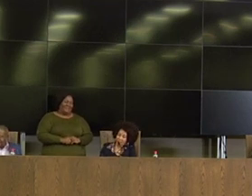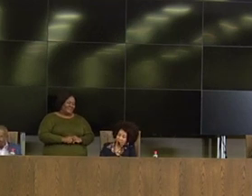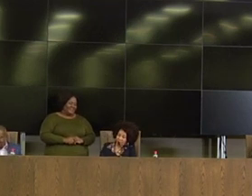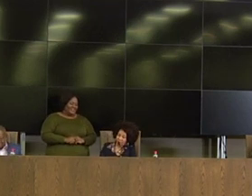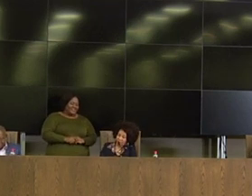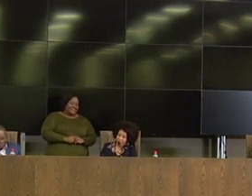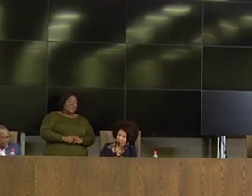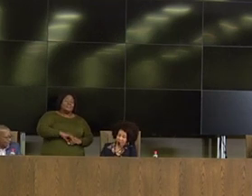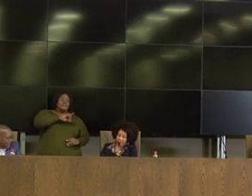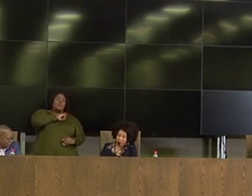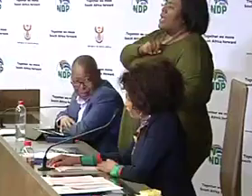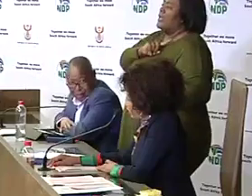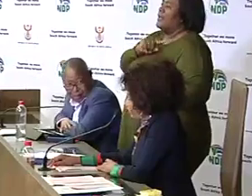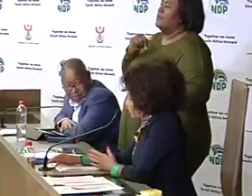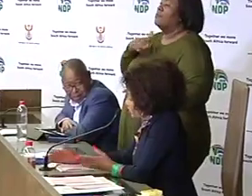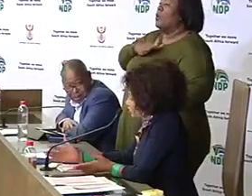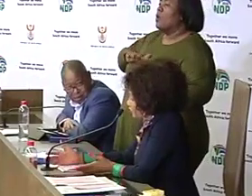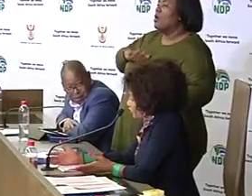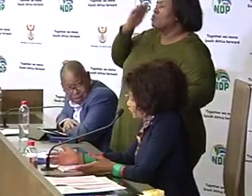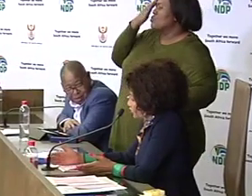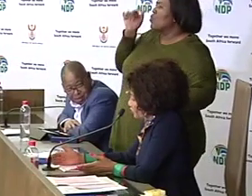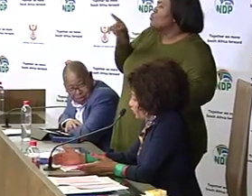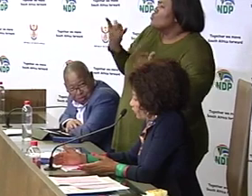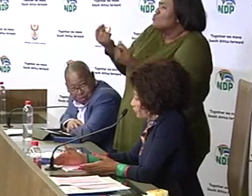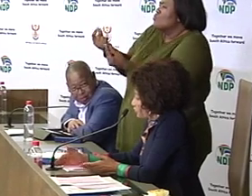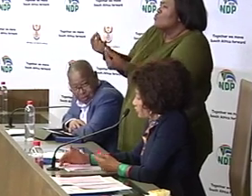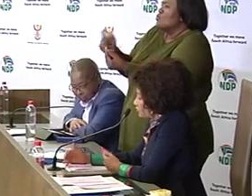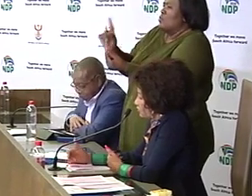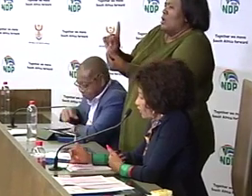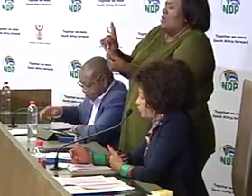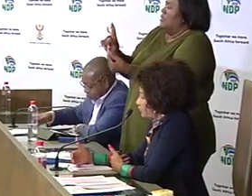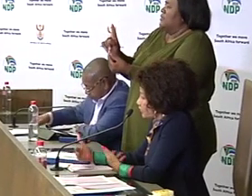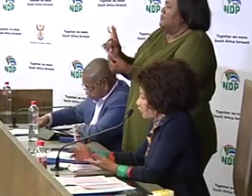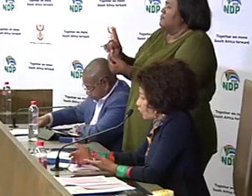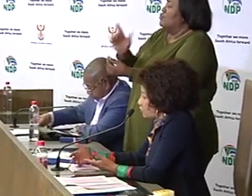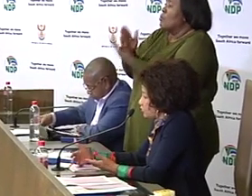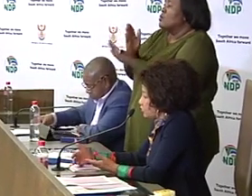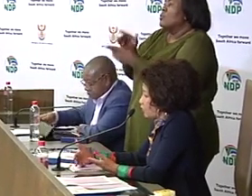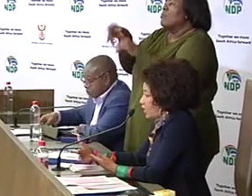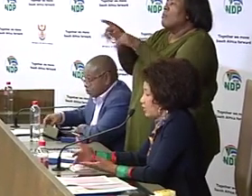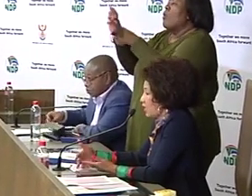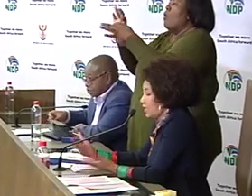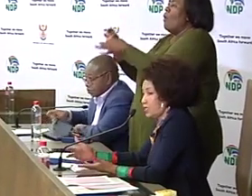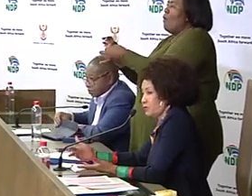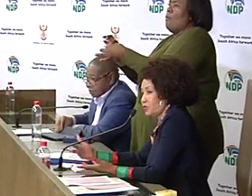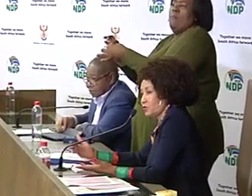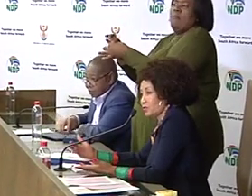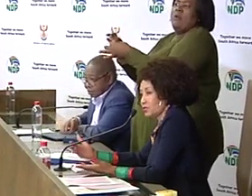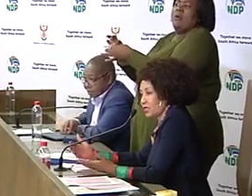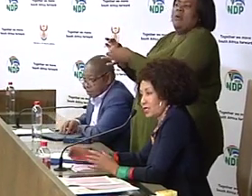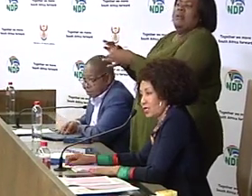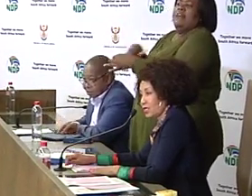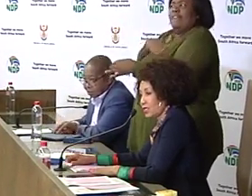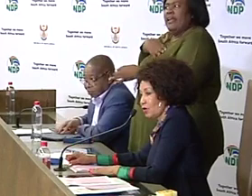Because following that, I wanted to find out what they're doing to keep our people at home's morale high,